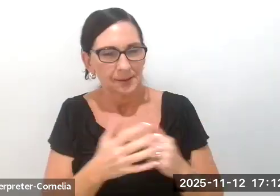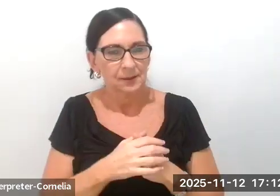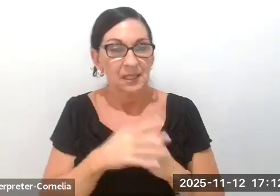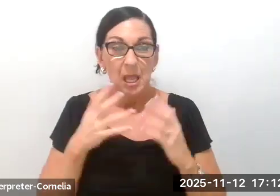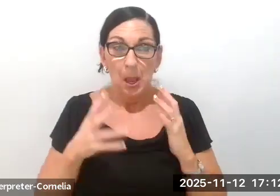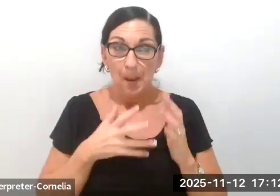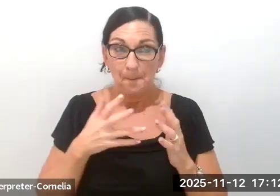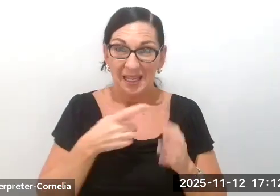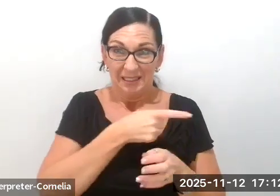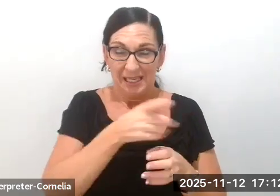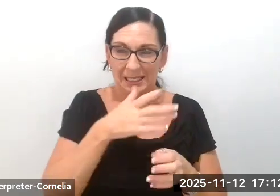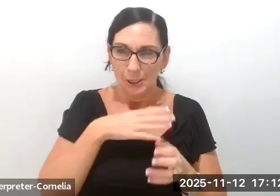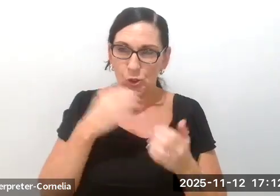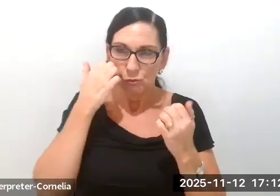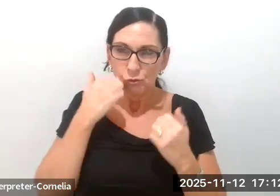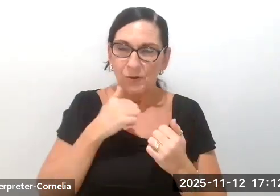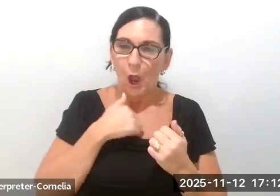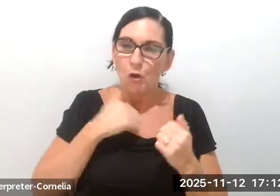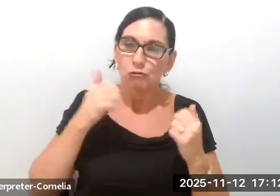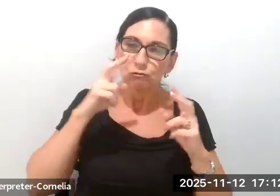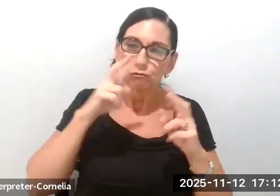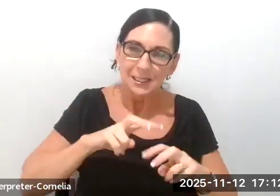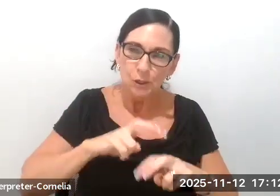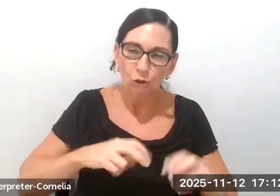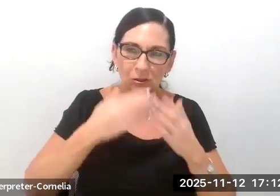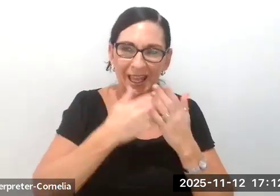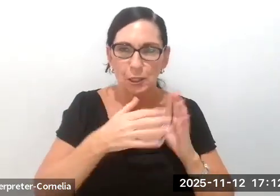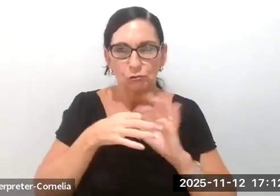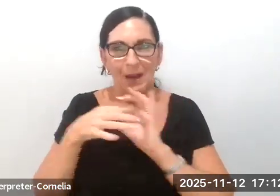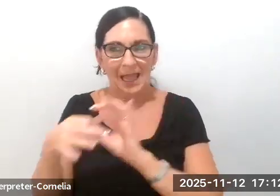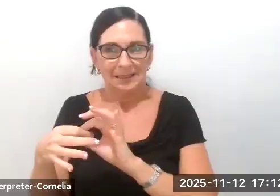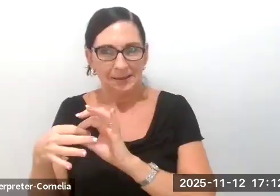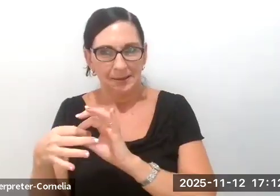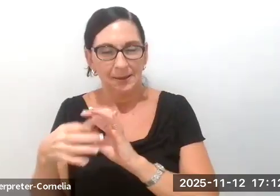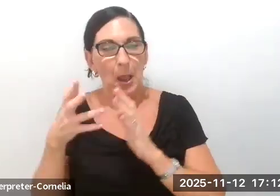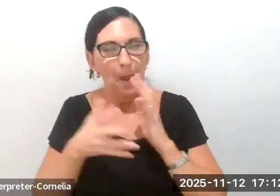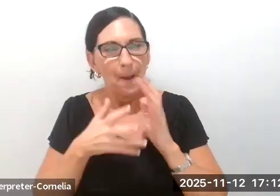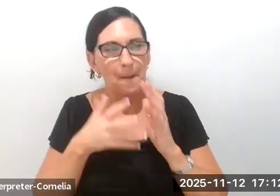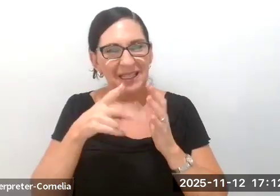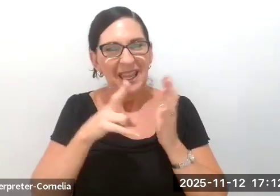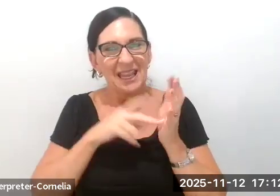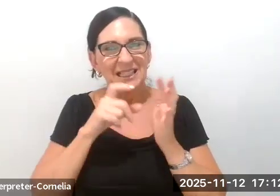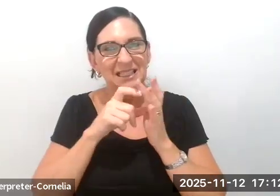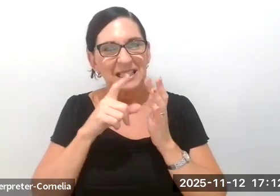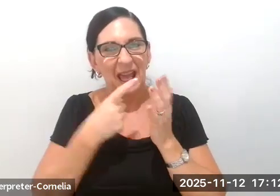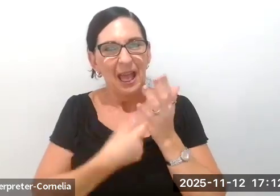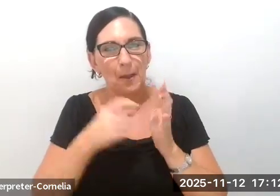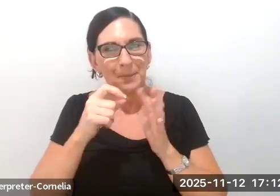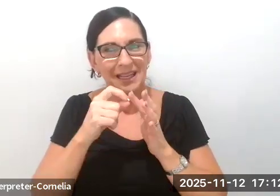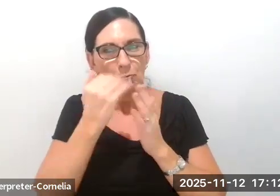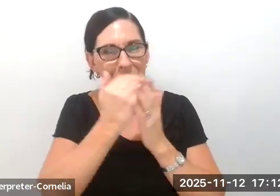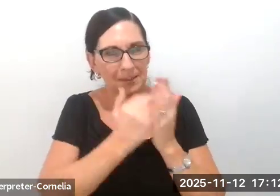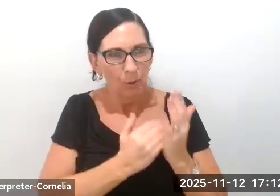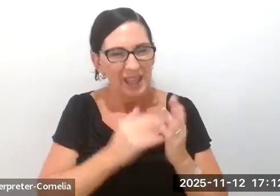their research studies relate to the research agenda, the underpinning themes and the NDRP principles. We've had